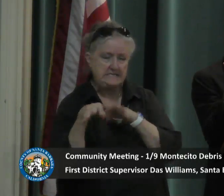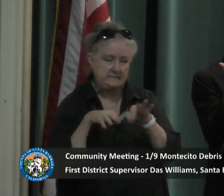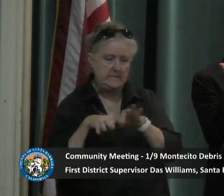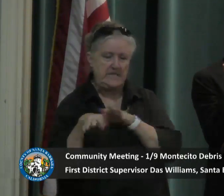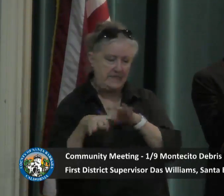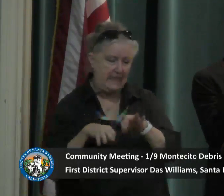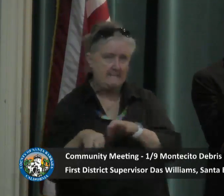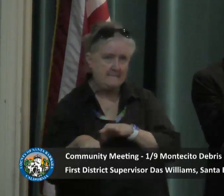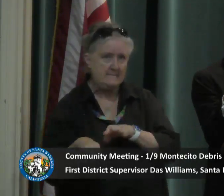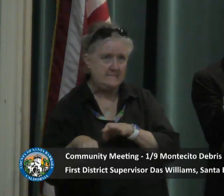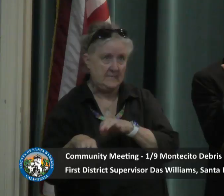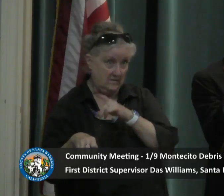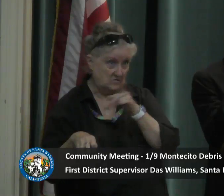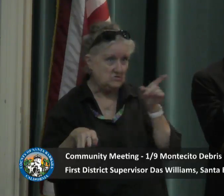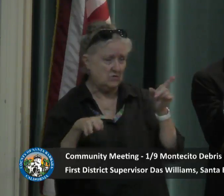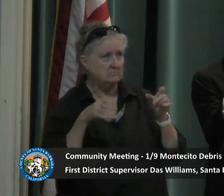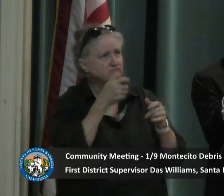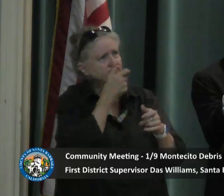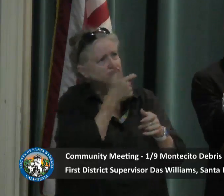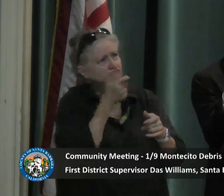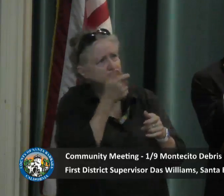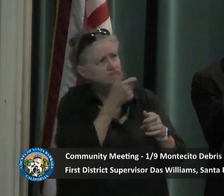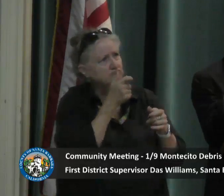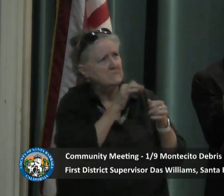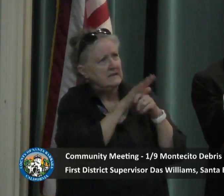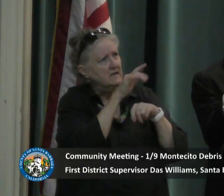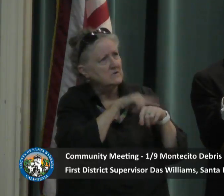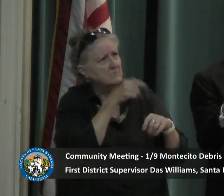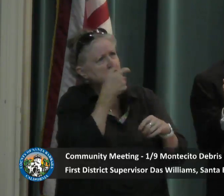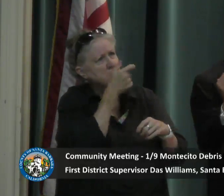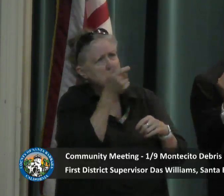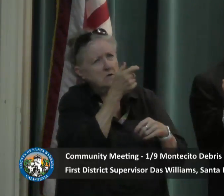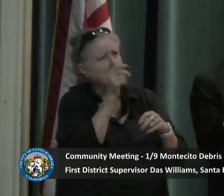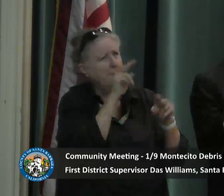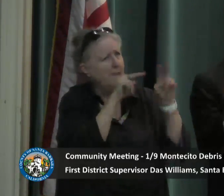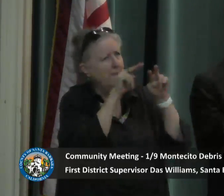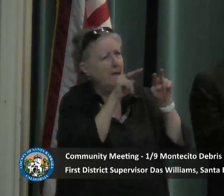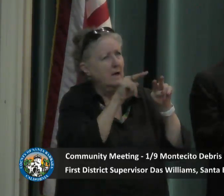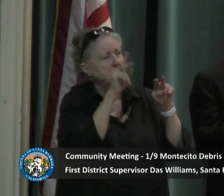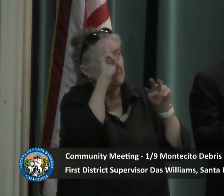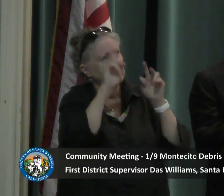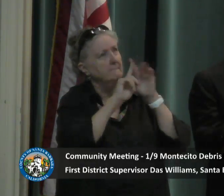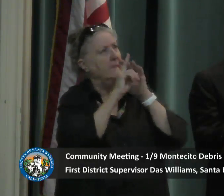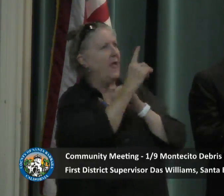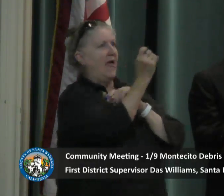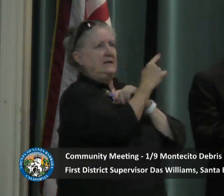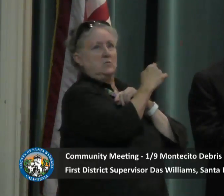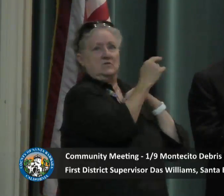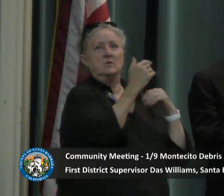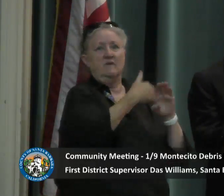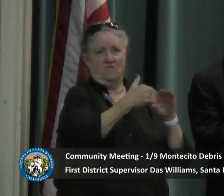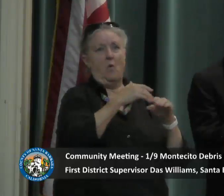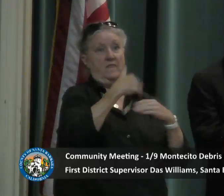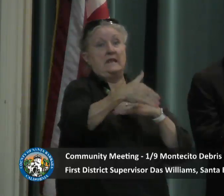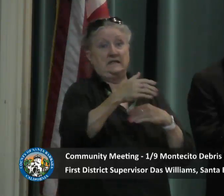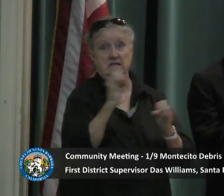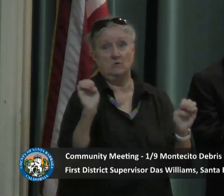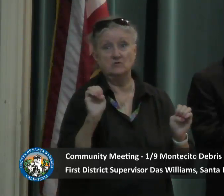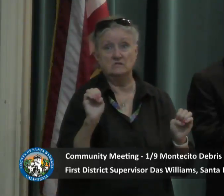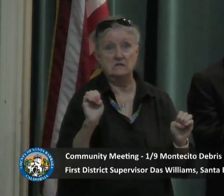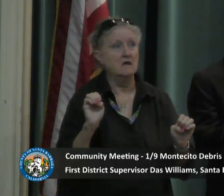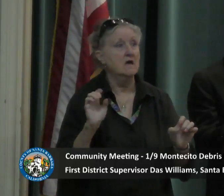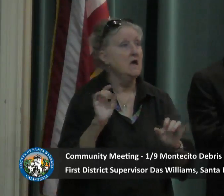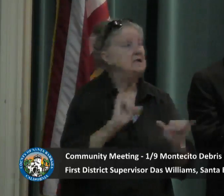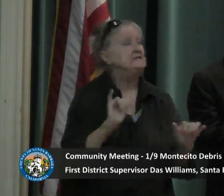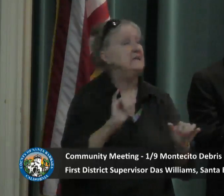so that you have time to look at them, ask questions before the next emergency. And same thing goes